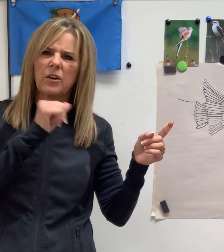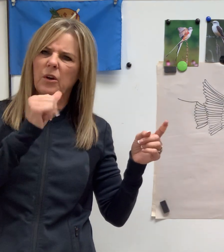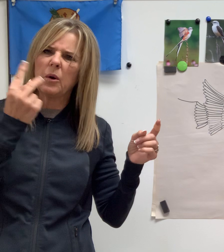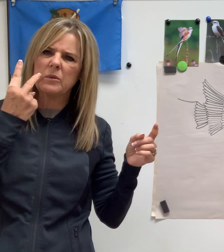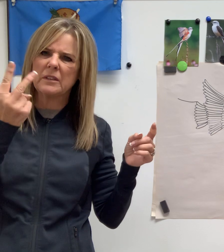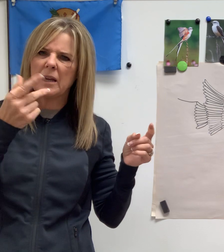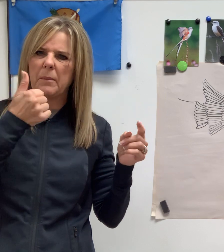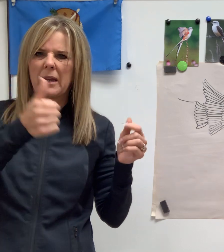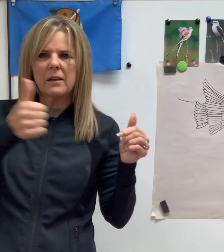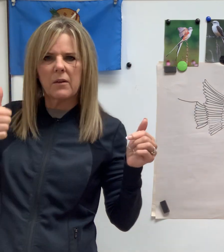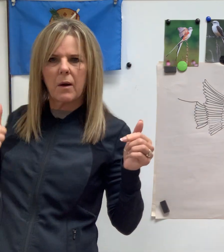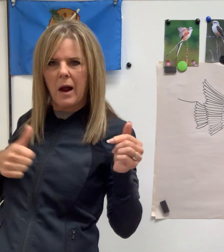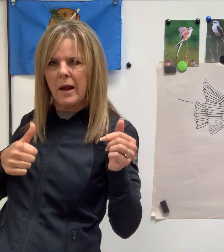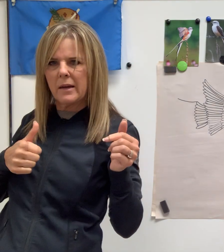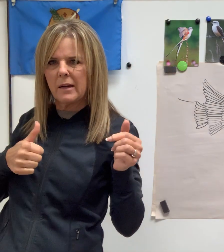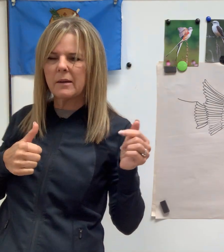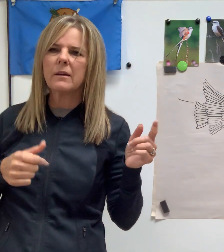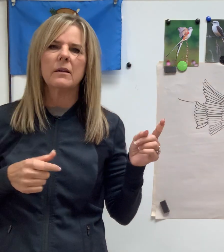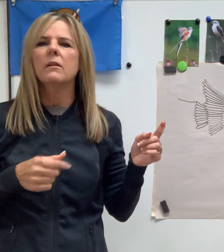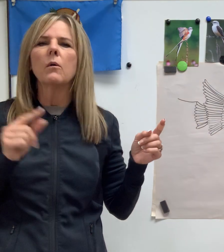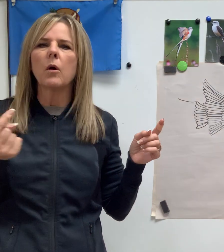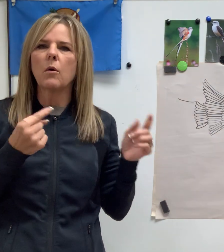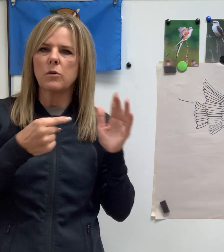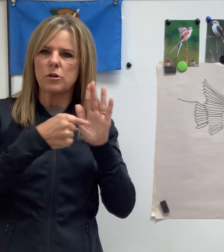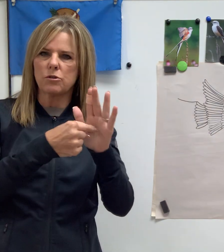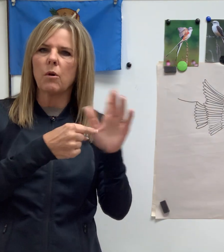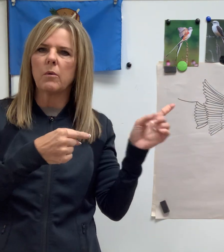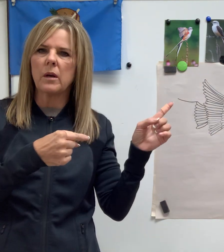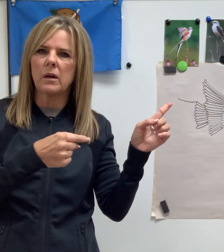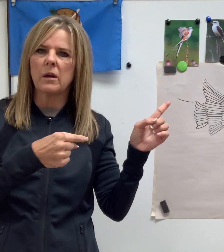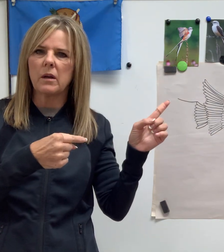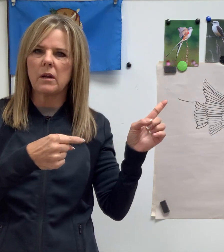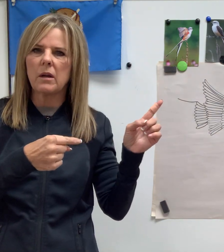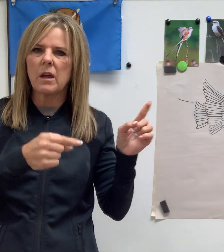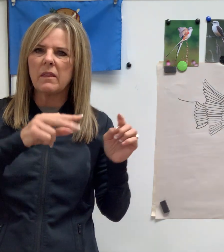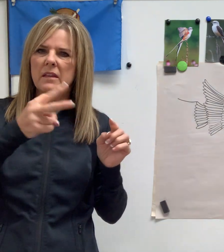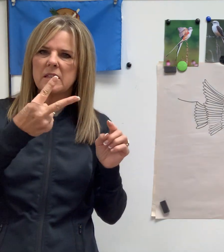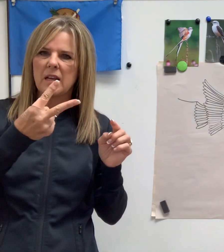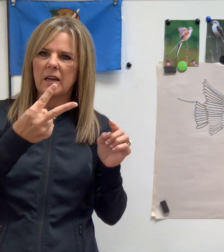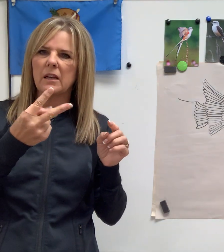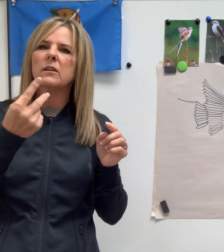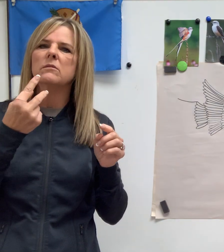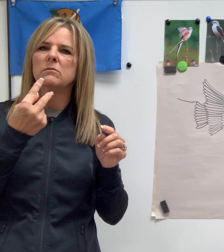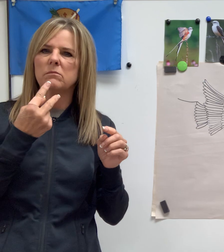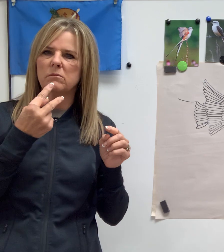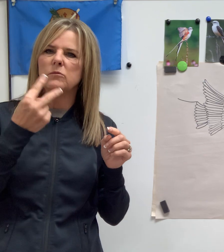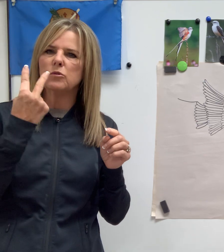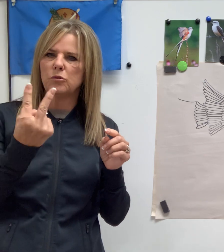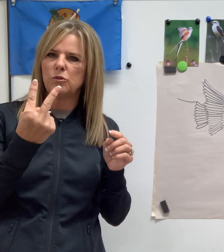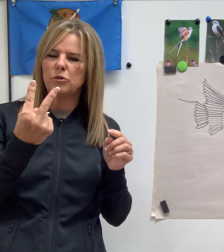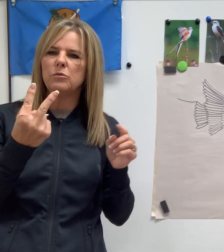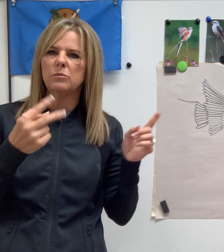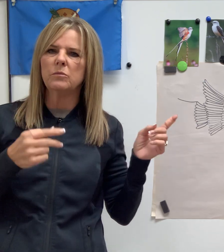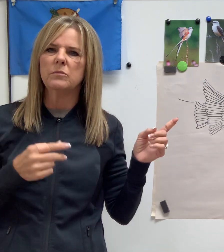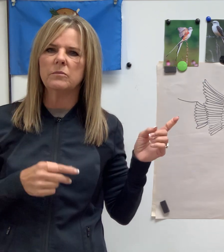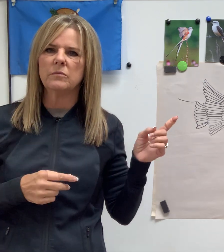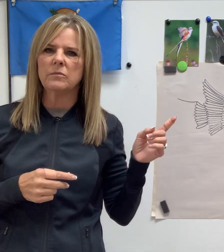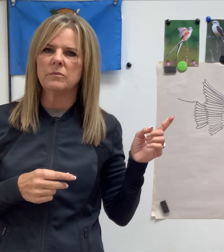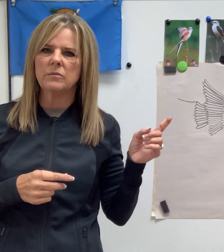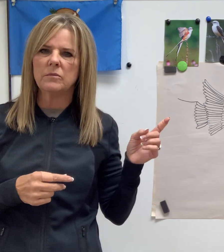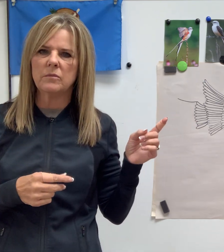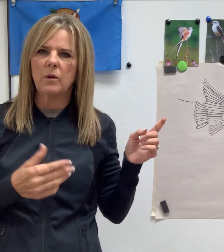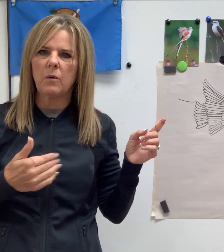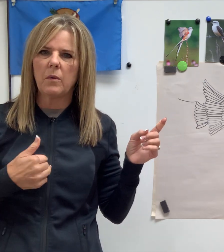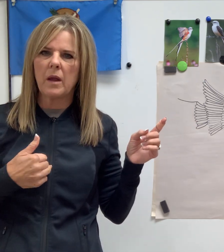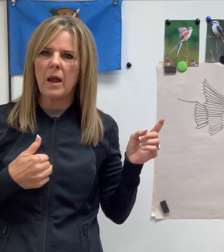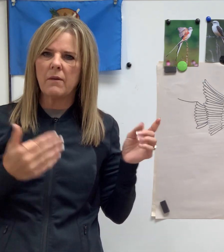see them because they're hiding. So we only are showing the second 2 row of feathers, okay? So we are gonna go ahead now. We've